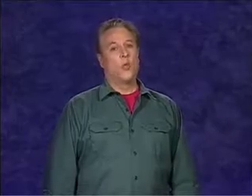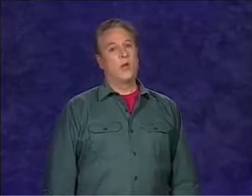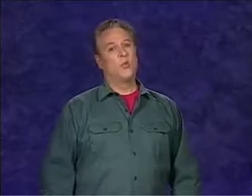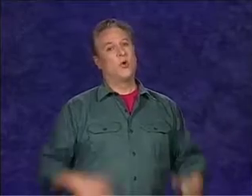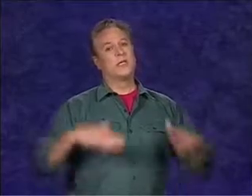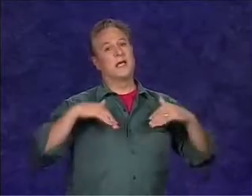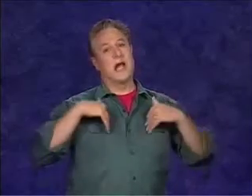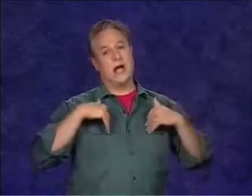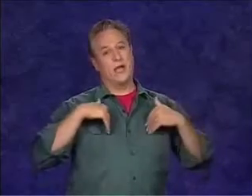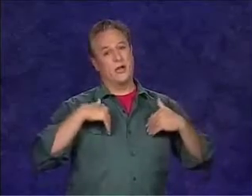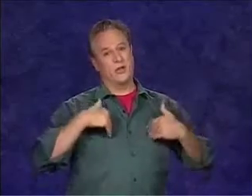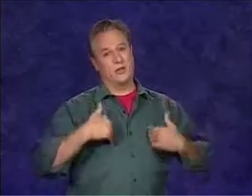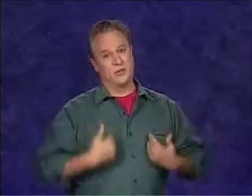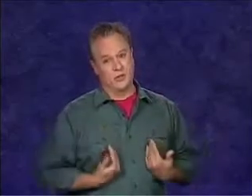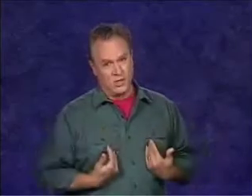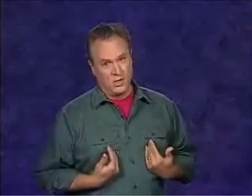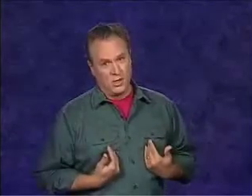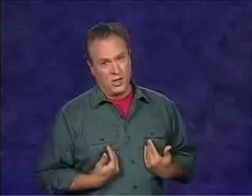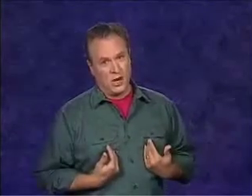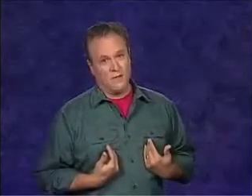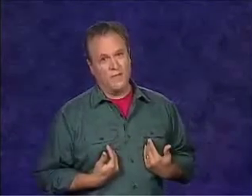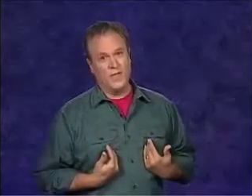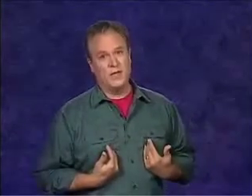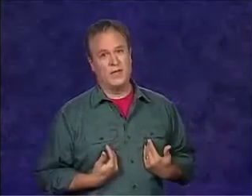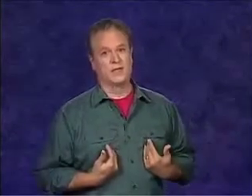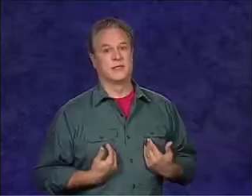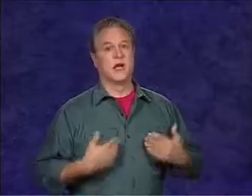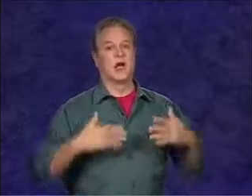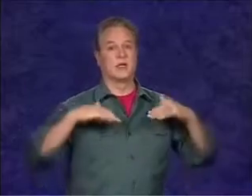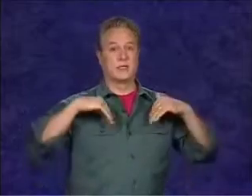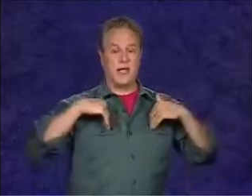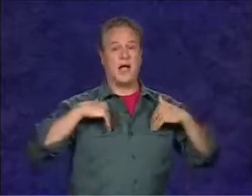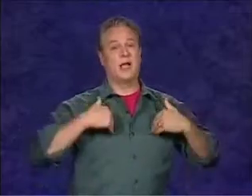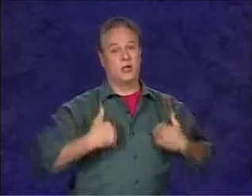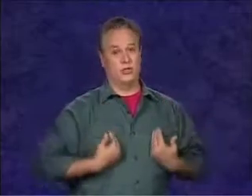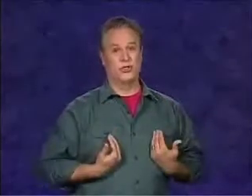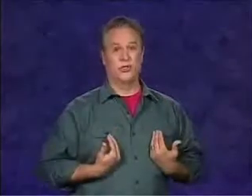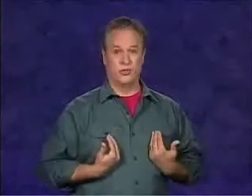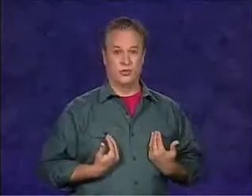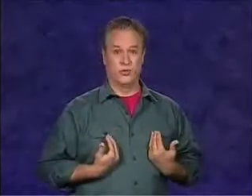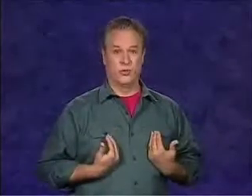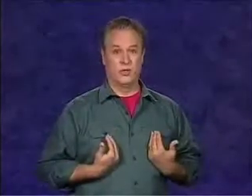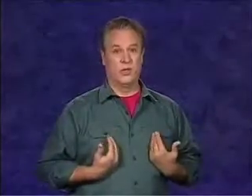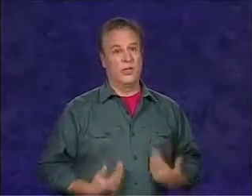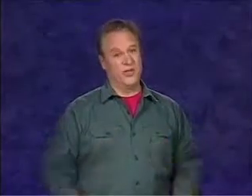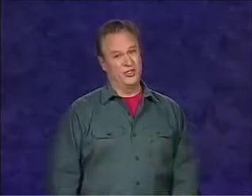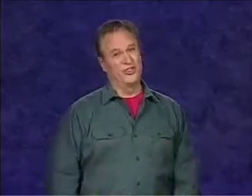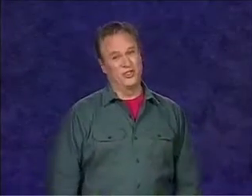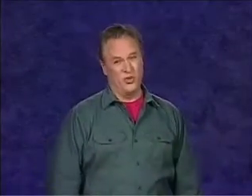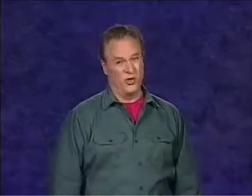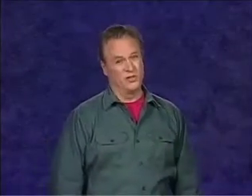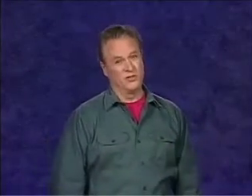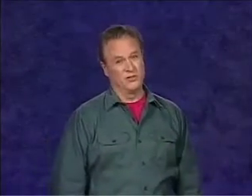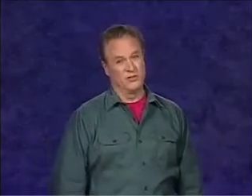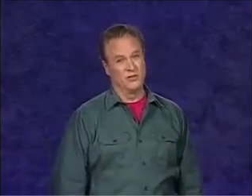When we're tired, our feelings are tired too, and show it.